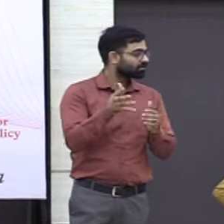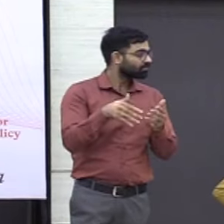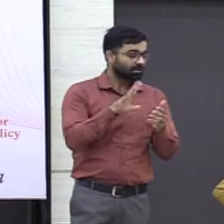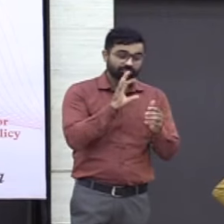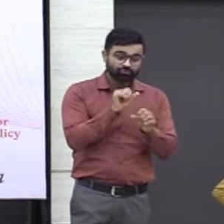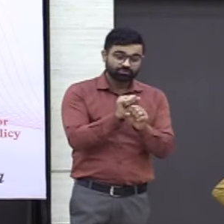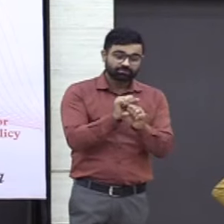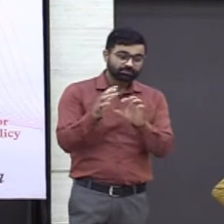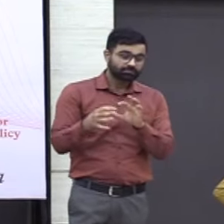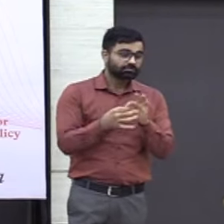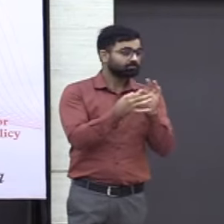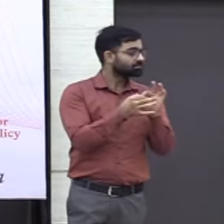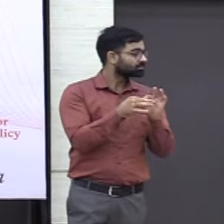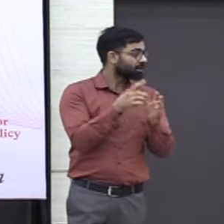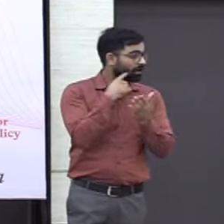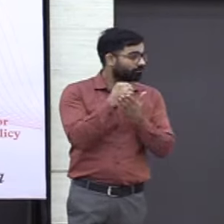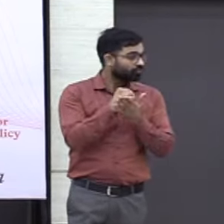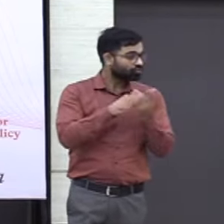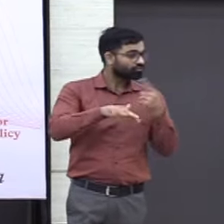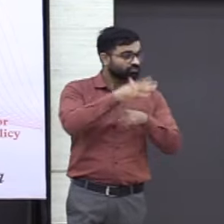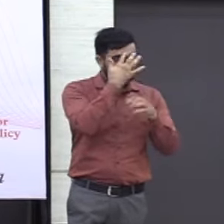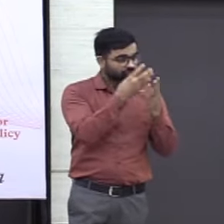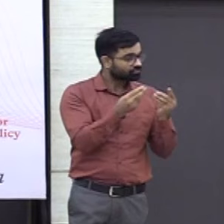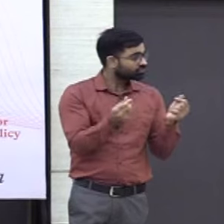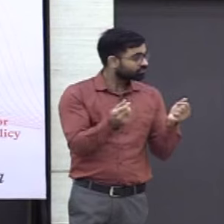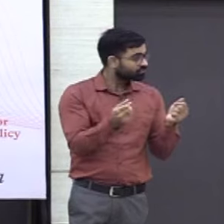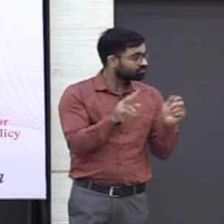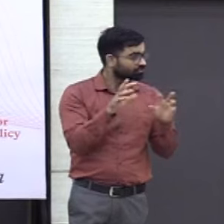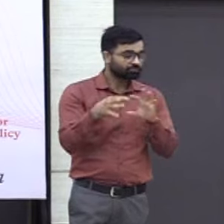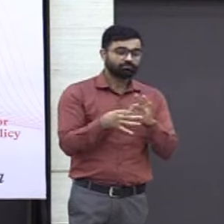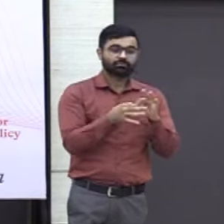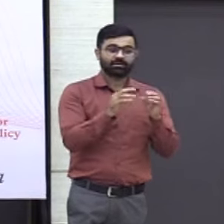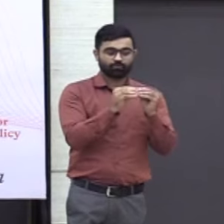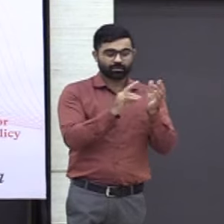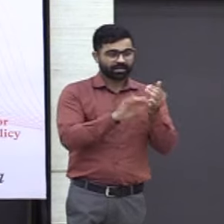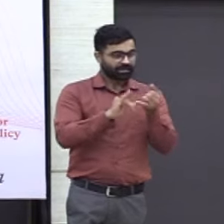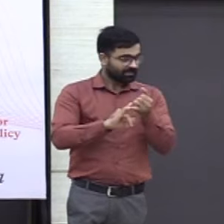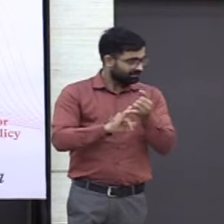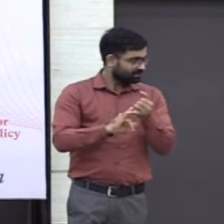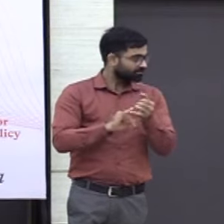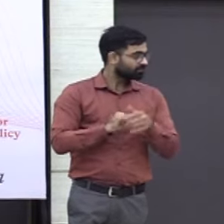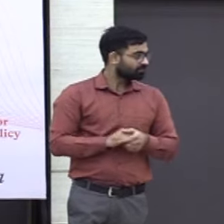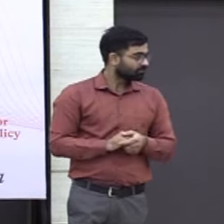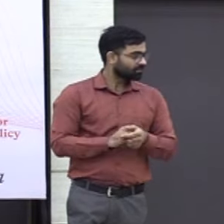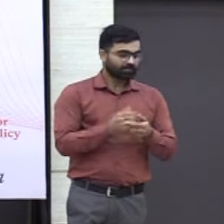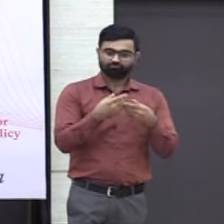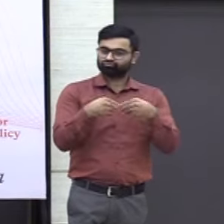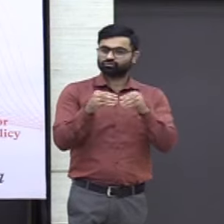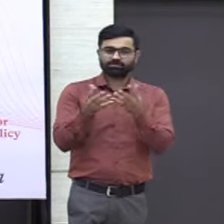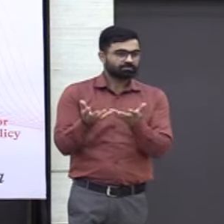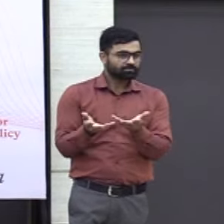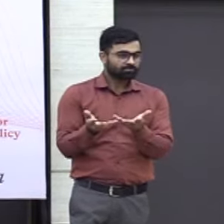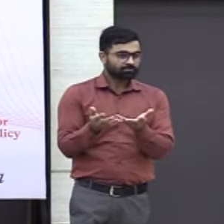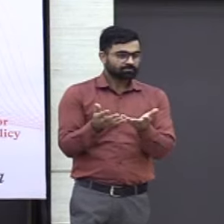really work? Or what is the practical solution of it in the context of the BNS? Because that is how they're selling it,